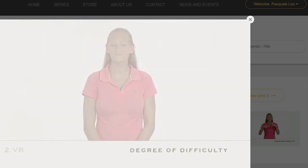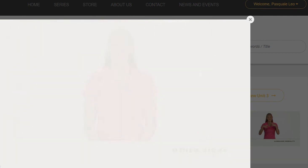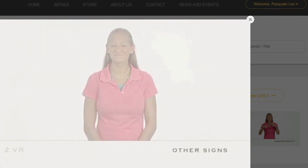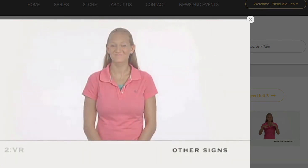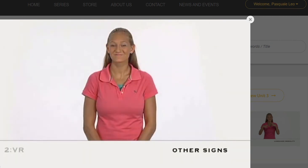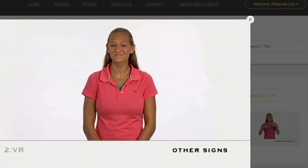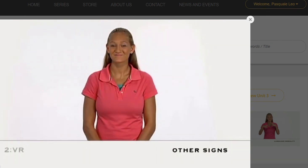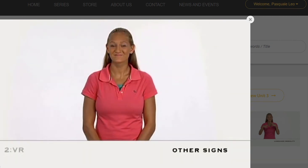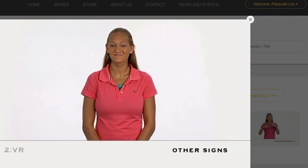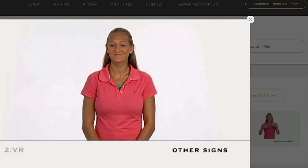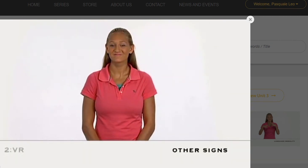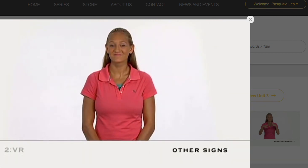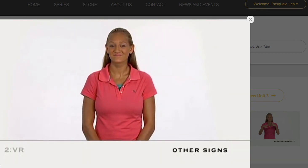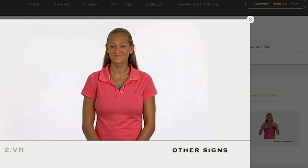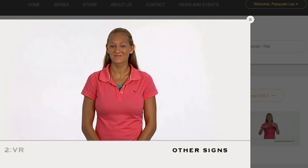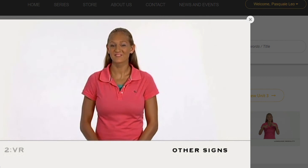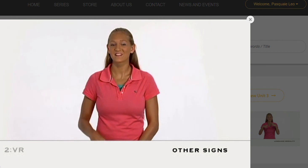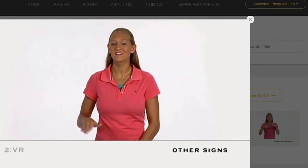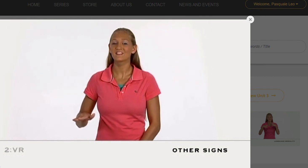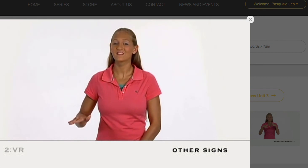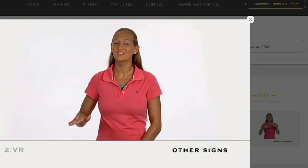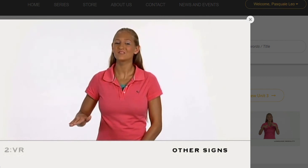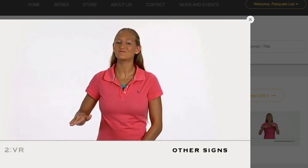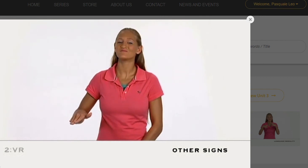Here are a few other signs you're going to need.